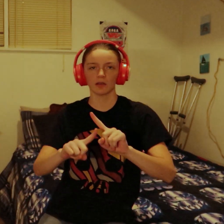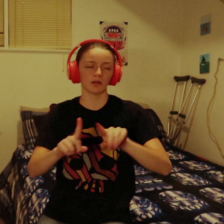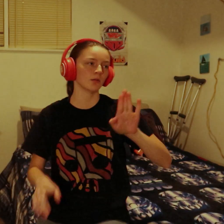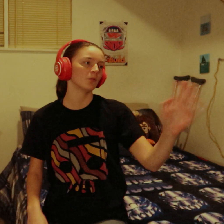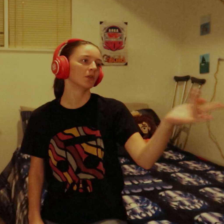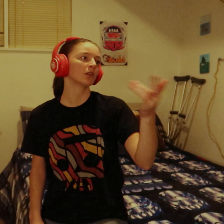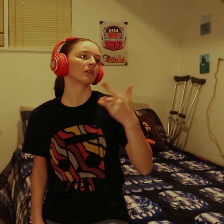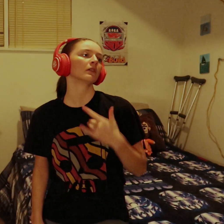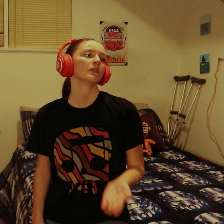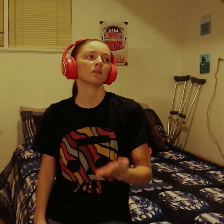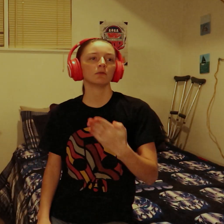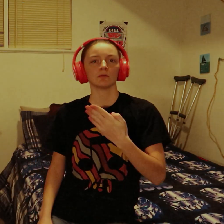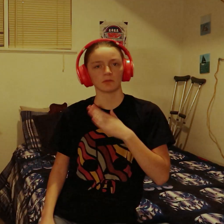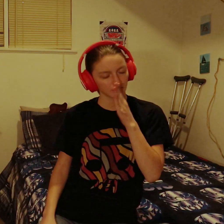But his heart isn't mine.